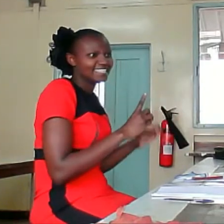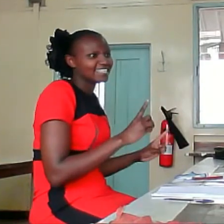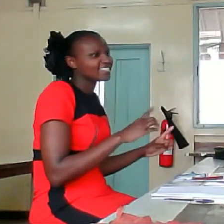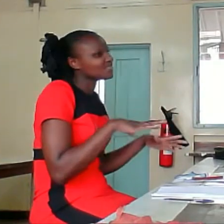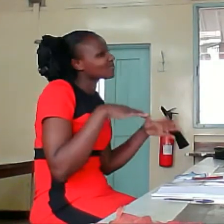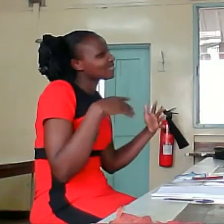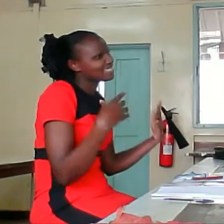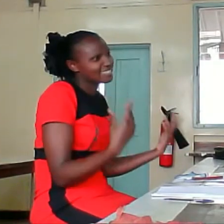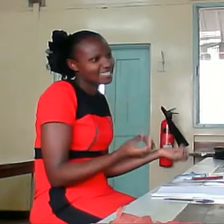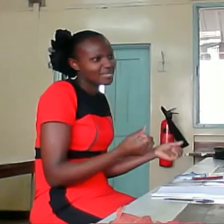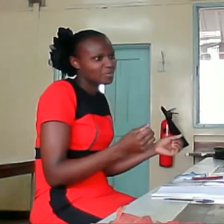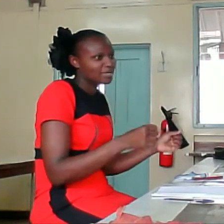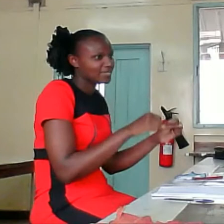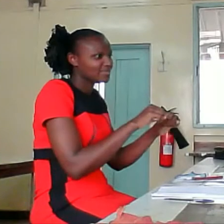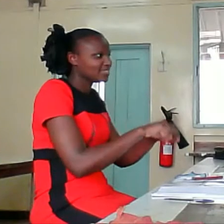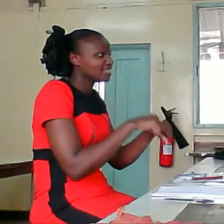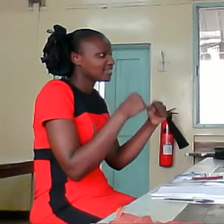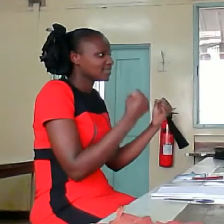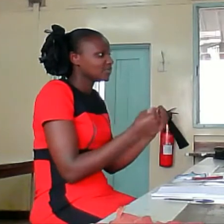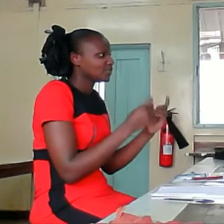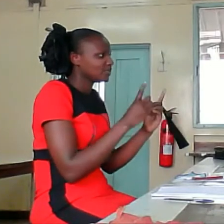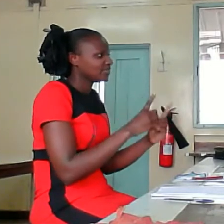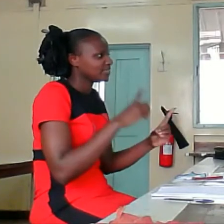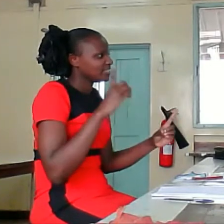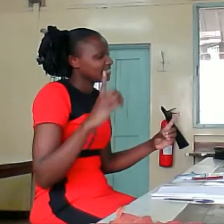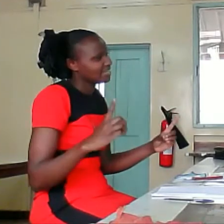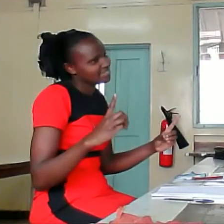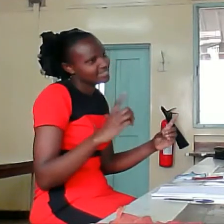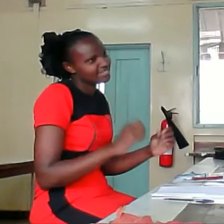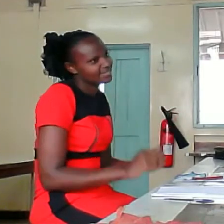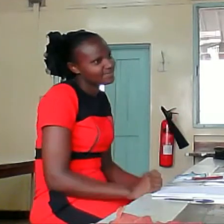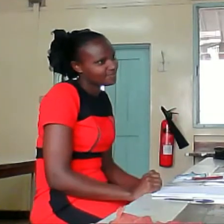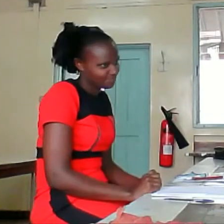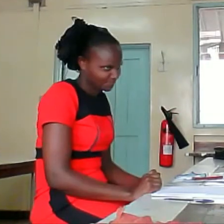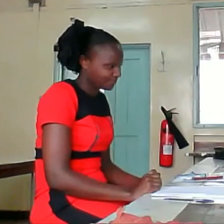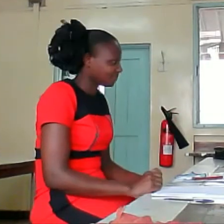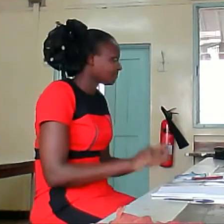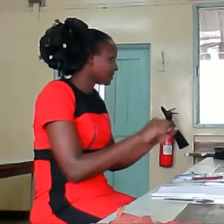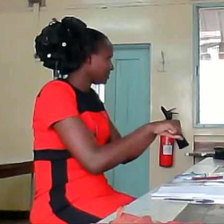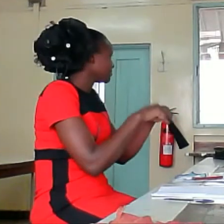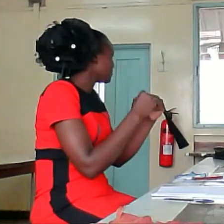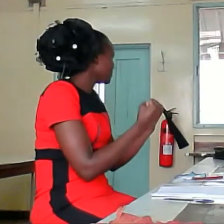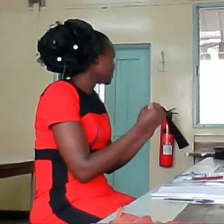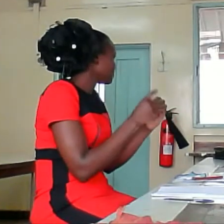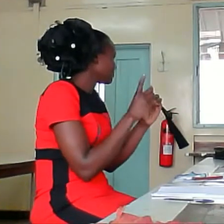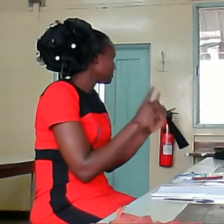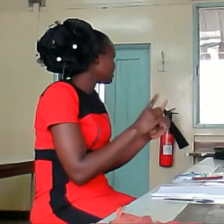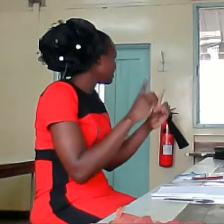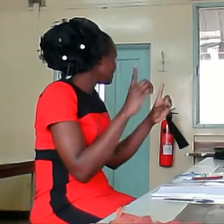Distance. This is what is in the example. So it's social distance. Social